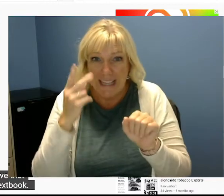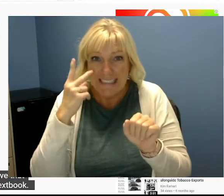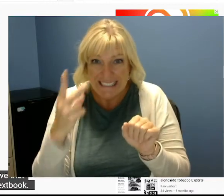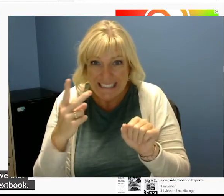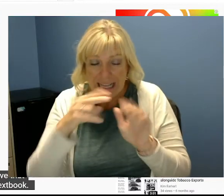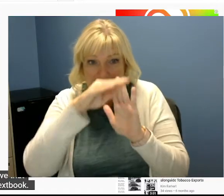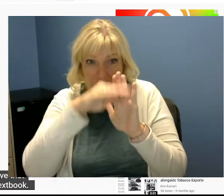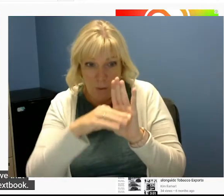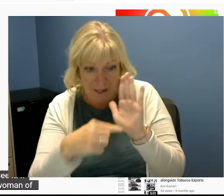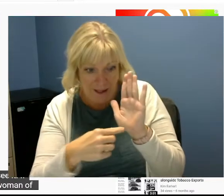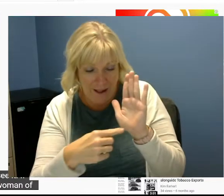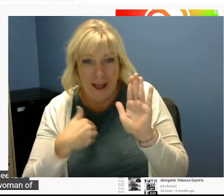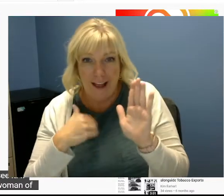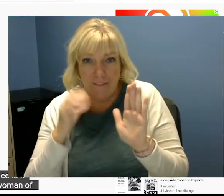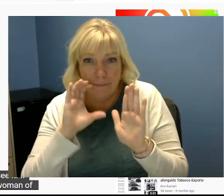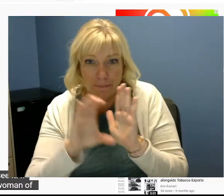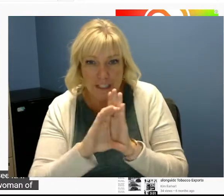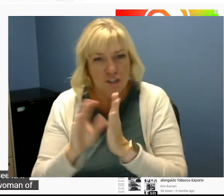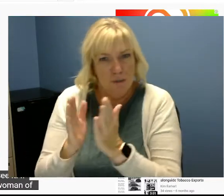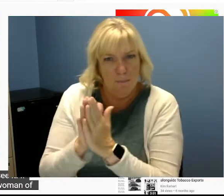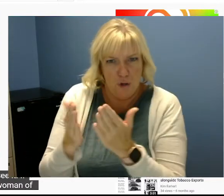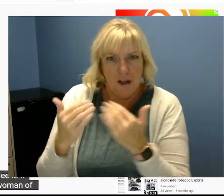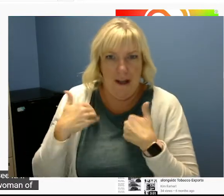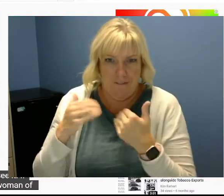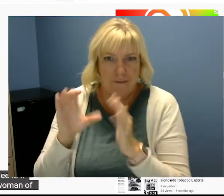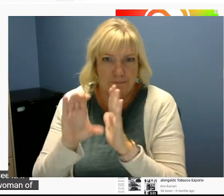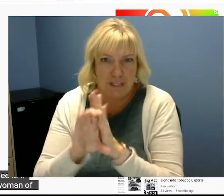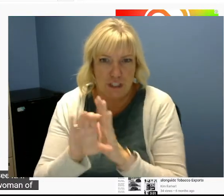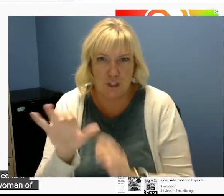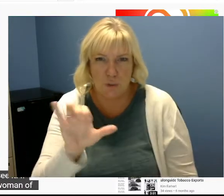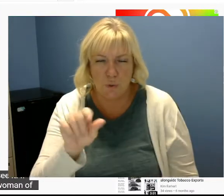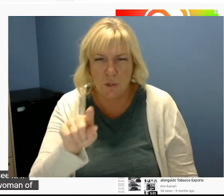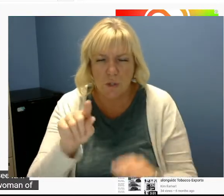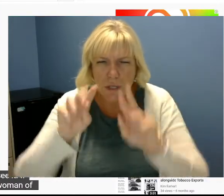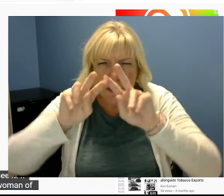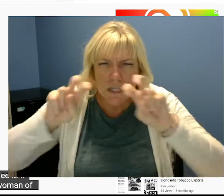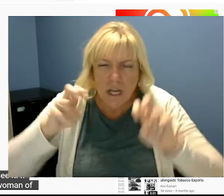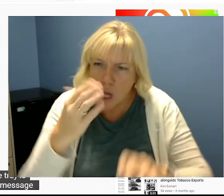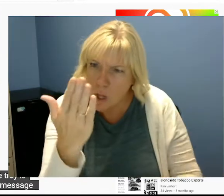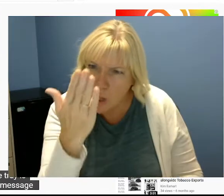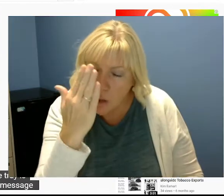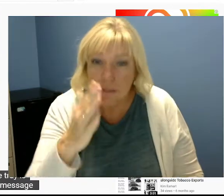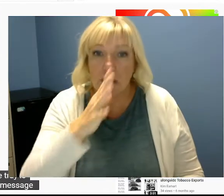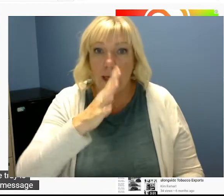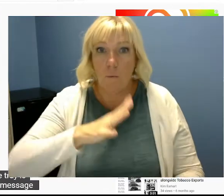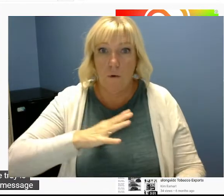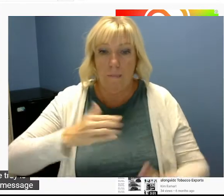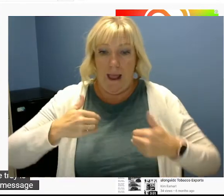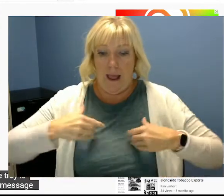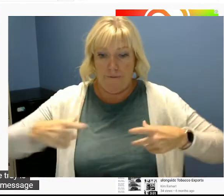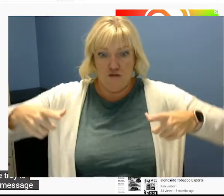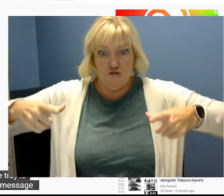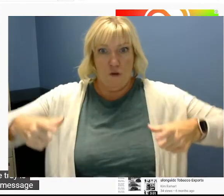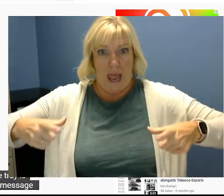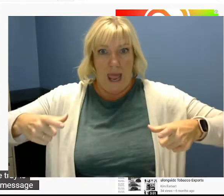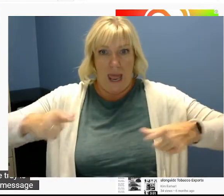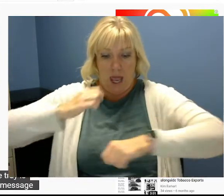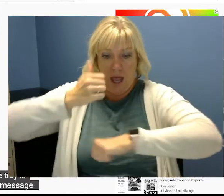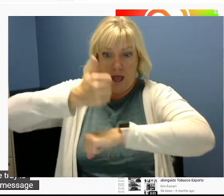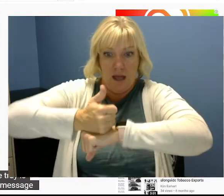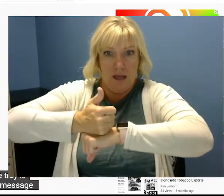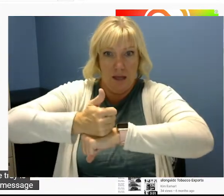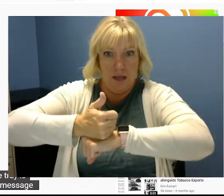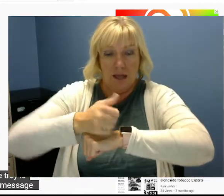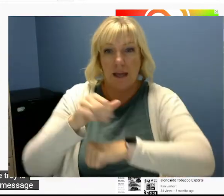your outline, and you've got it in your textbook, so there's lots of different ways you can see it. But if you look really closely, you can see the woman of color is holding a tray, and on